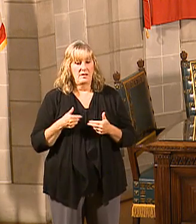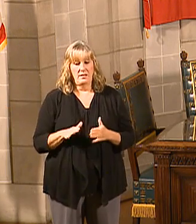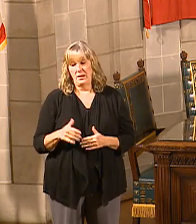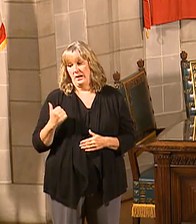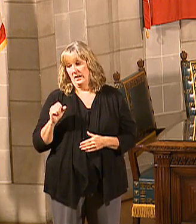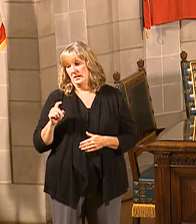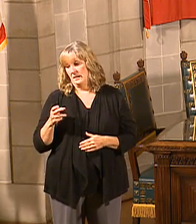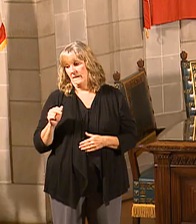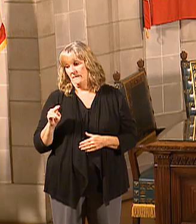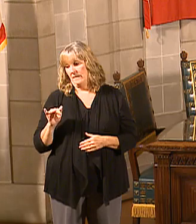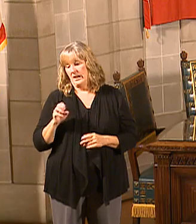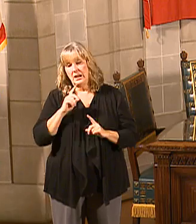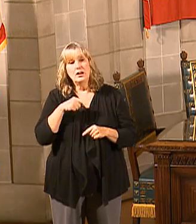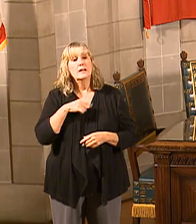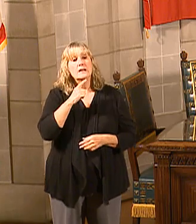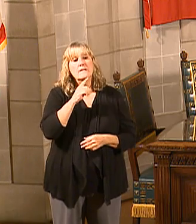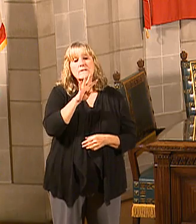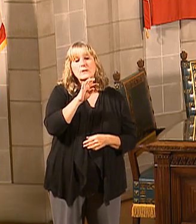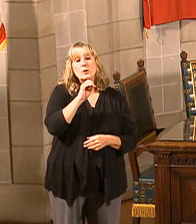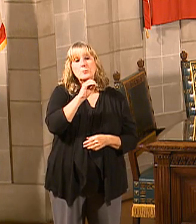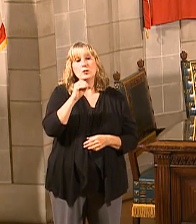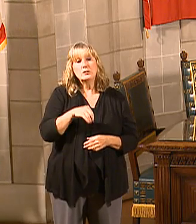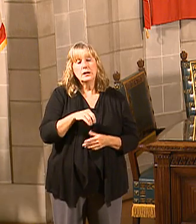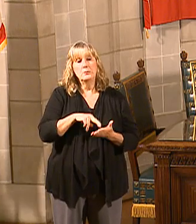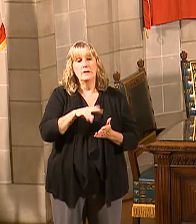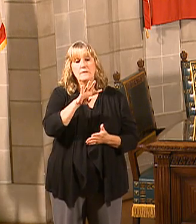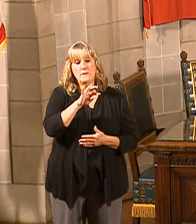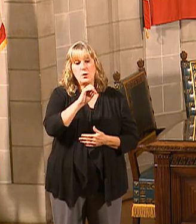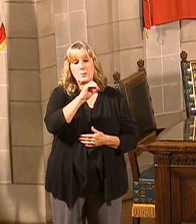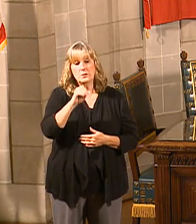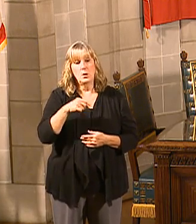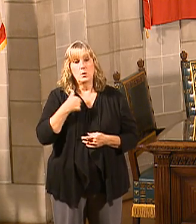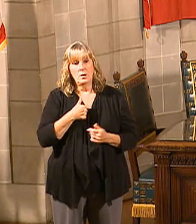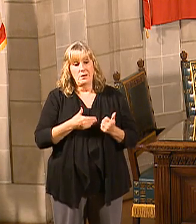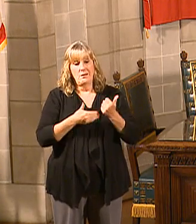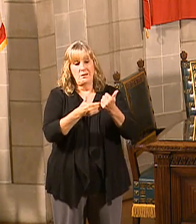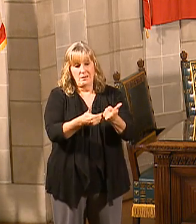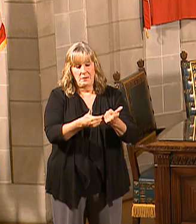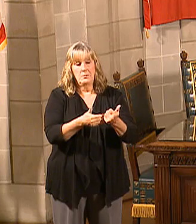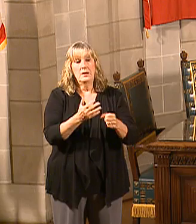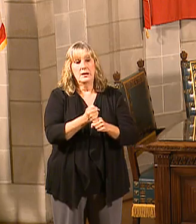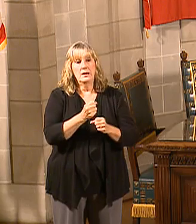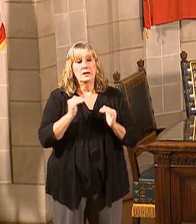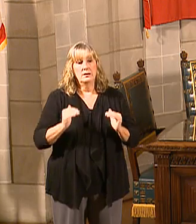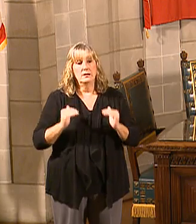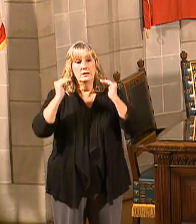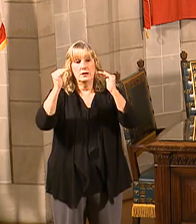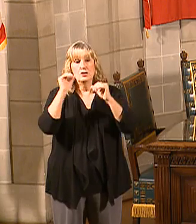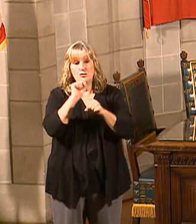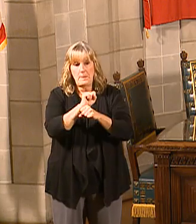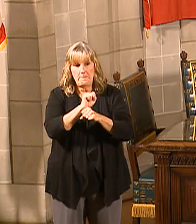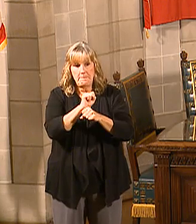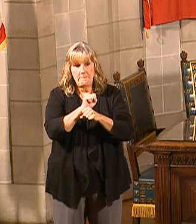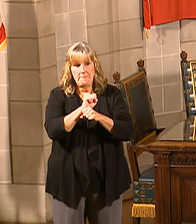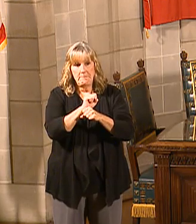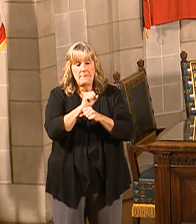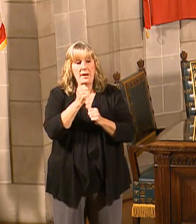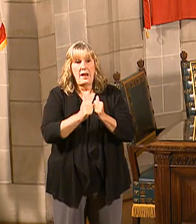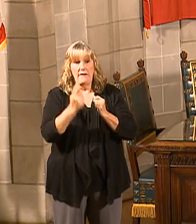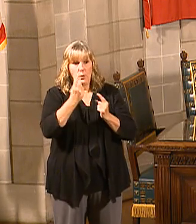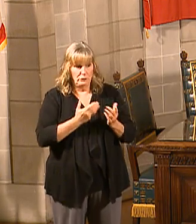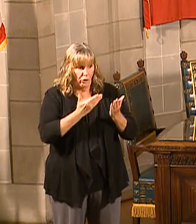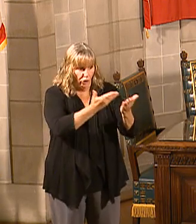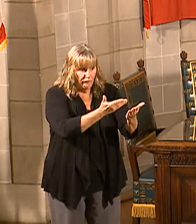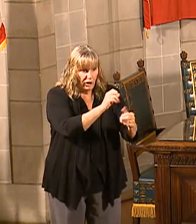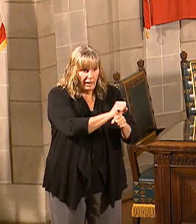maybe Stephanie answer that, but when I say 40%, what I'm talking about is 40% we've been able to help get that next better job. Everyone was offered help, but the question is, were